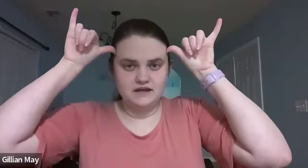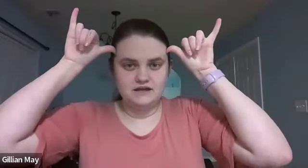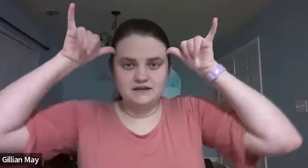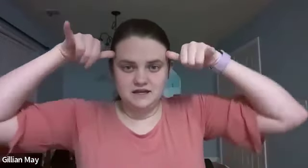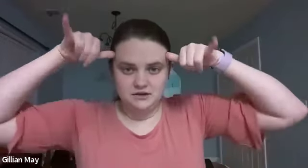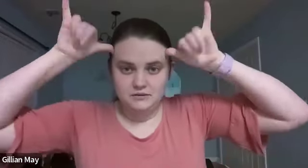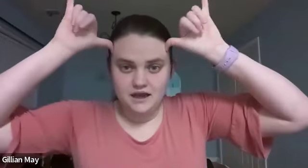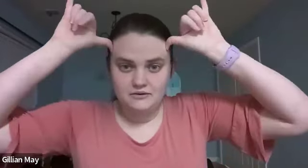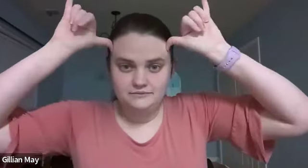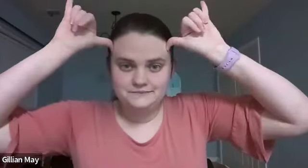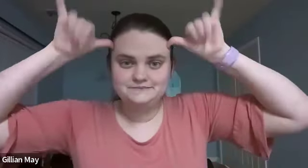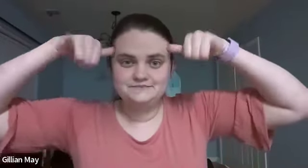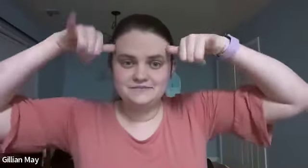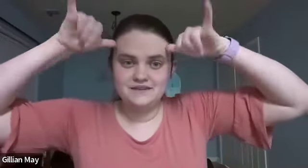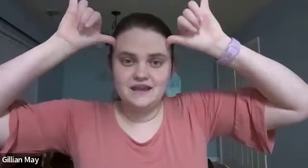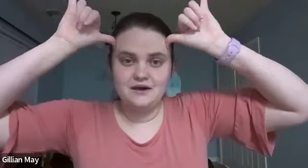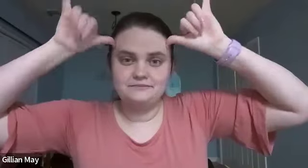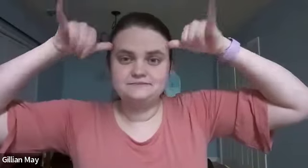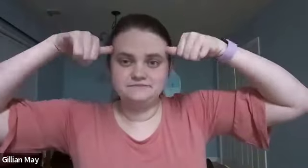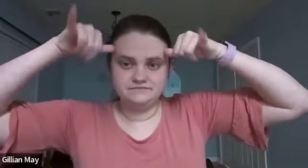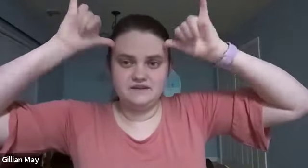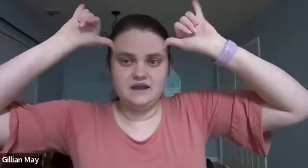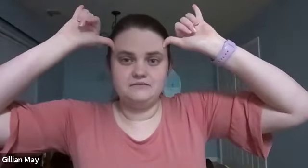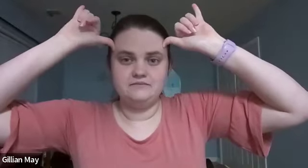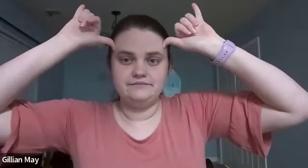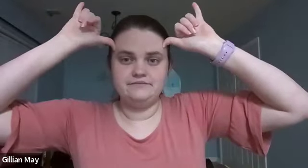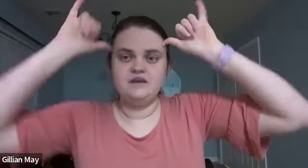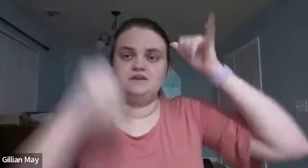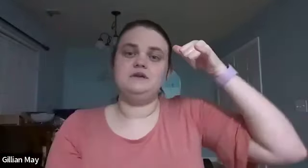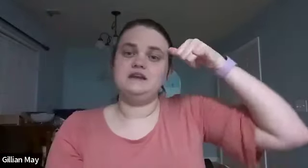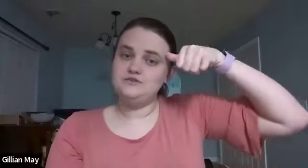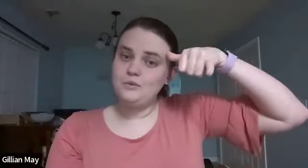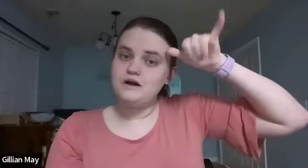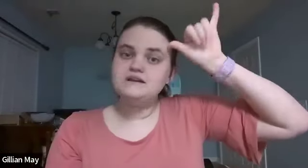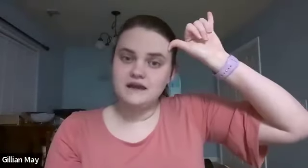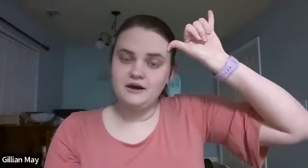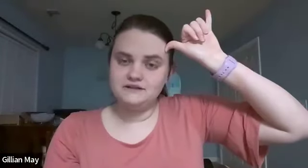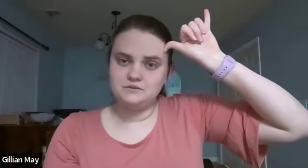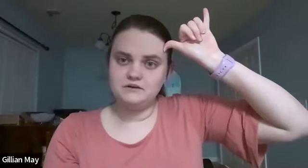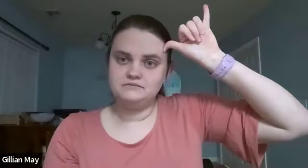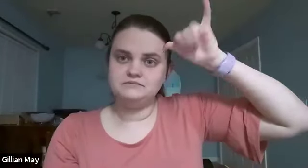forehead, and you go cow, cow, cow. You can do the one cow as well, the